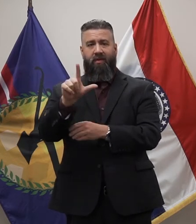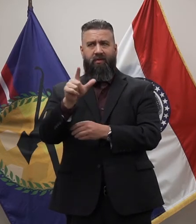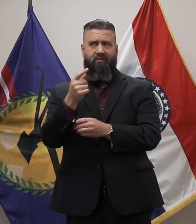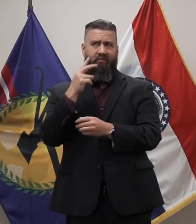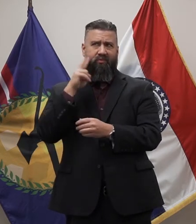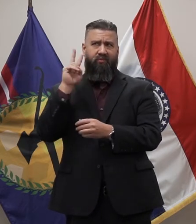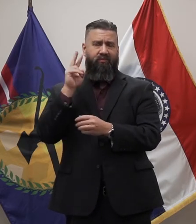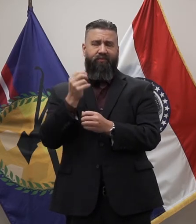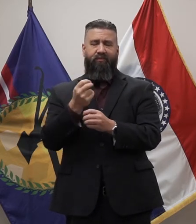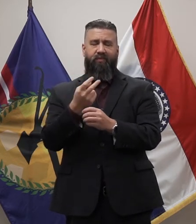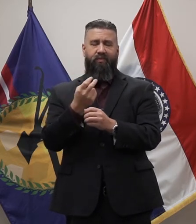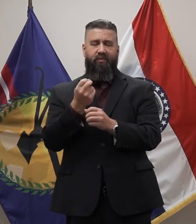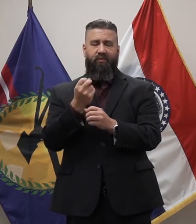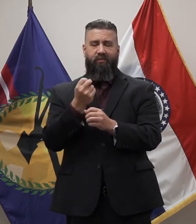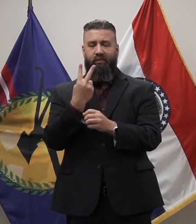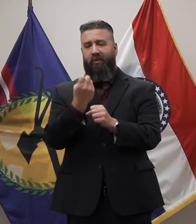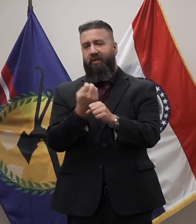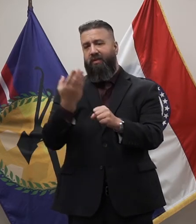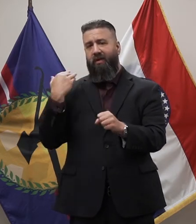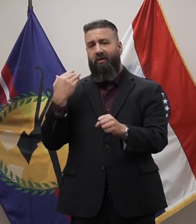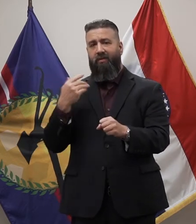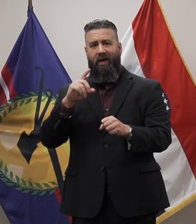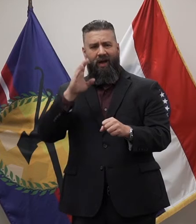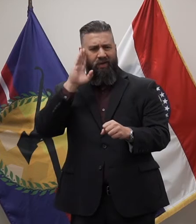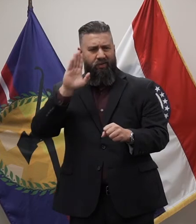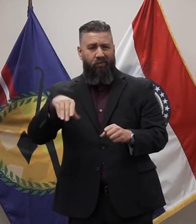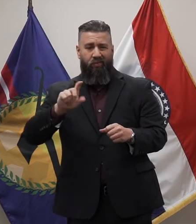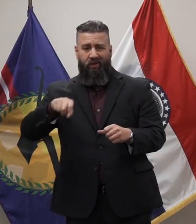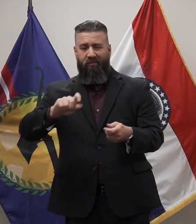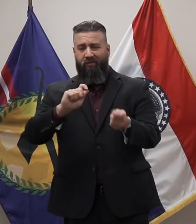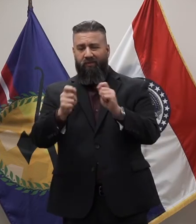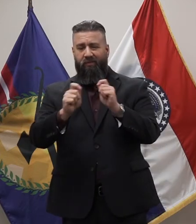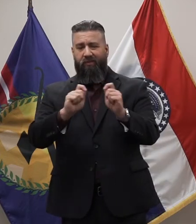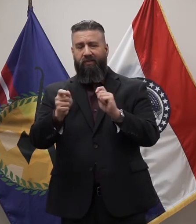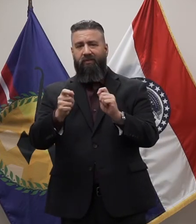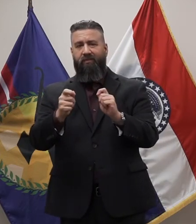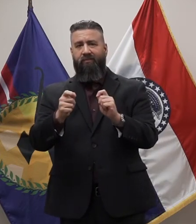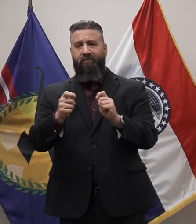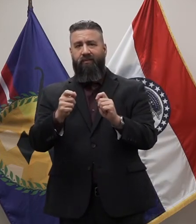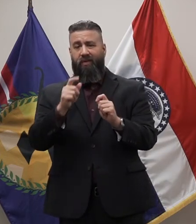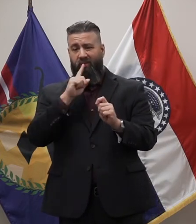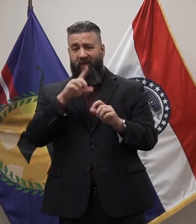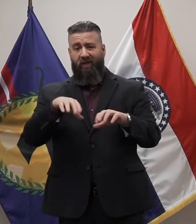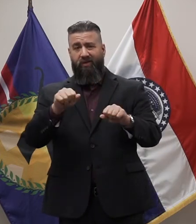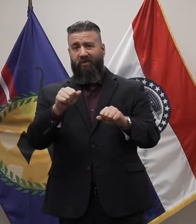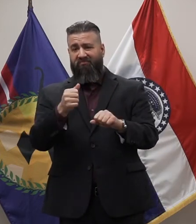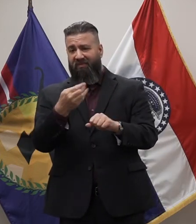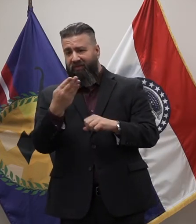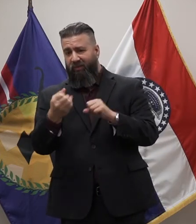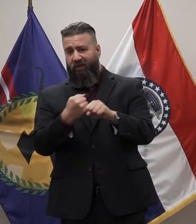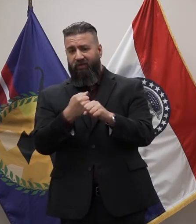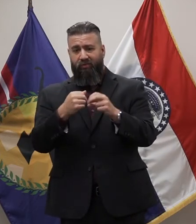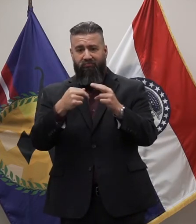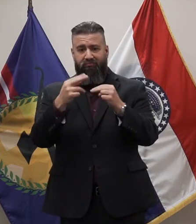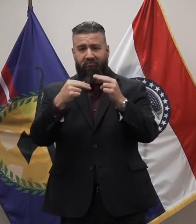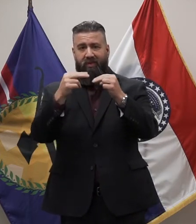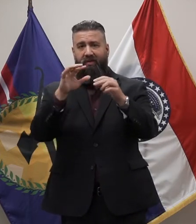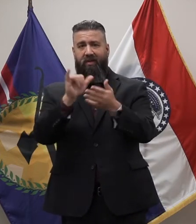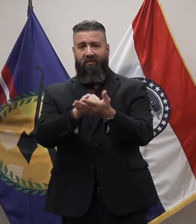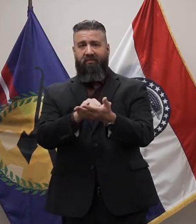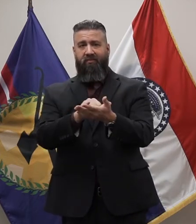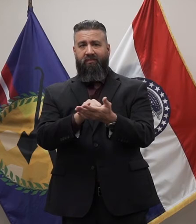a robust department. It's taken us really a couple of years to build that in St. Louis County. It was relatively